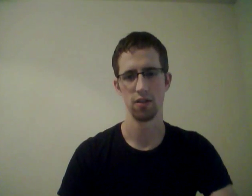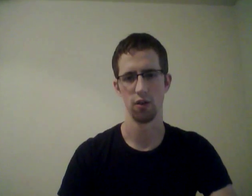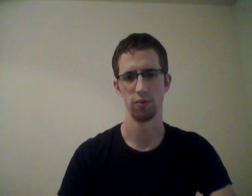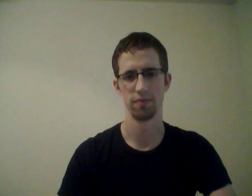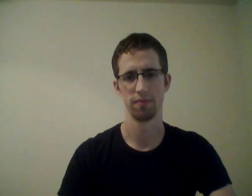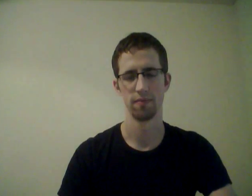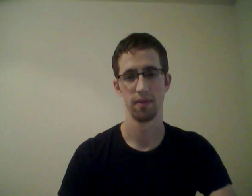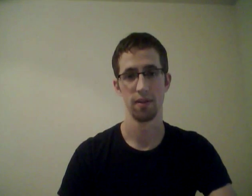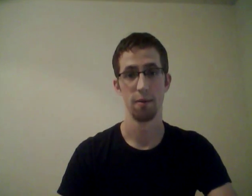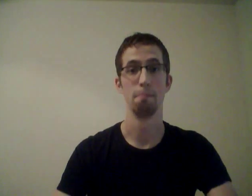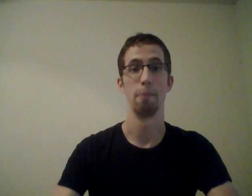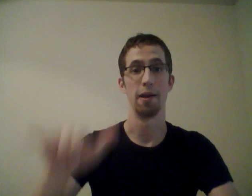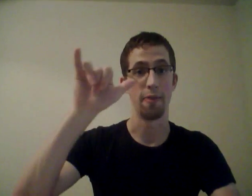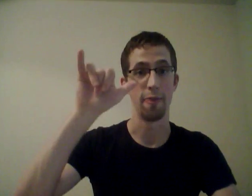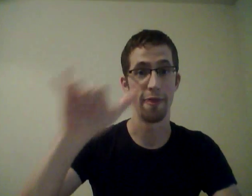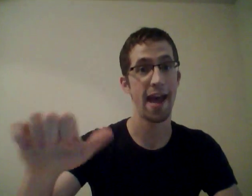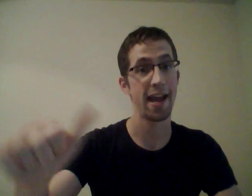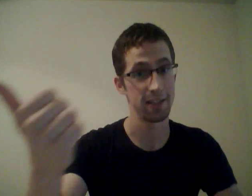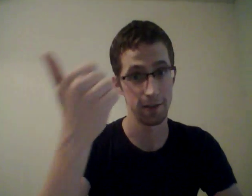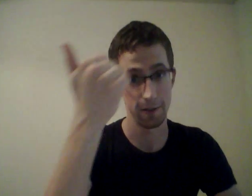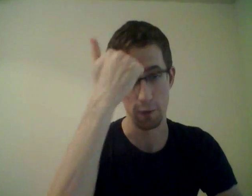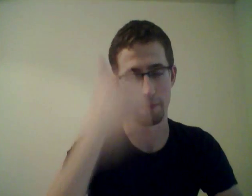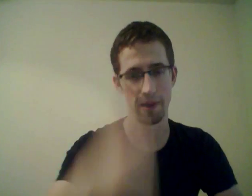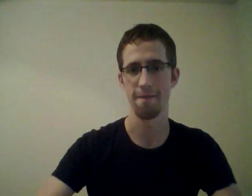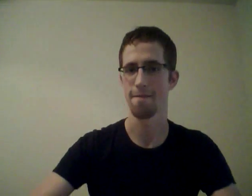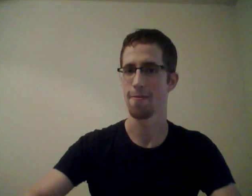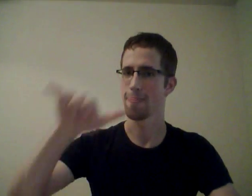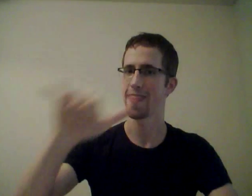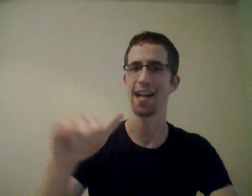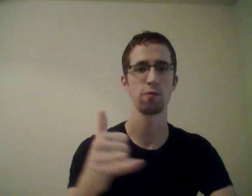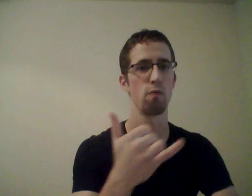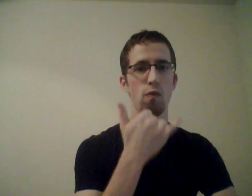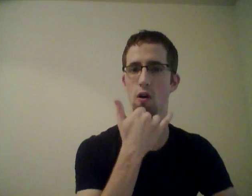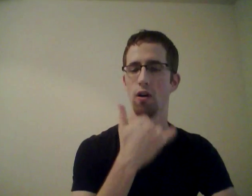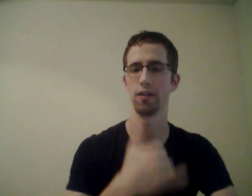So, but that is stupid. That's wrong.